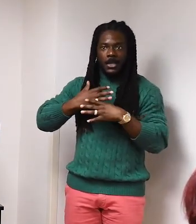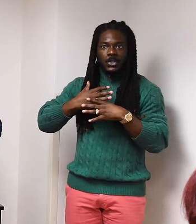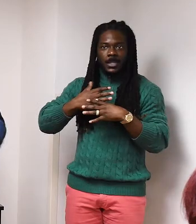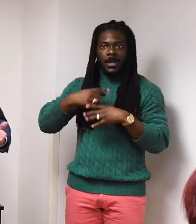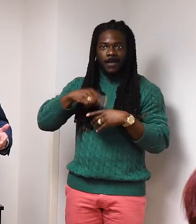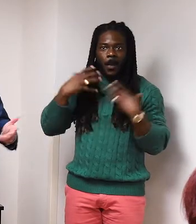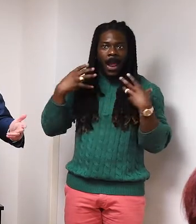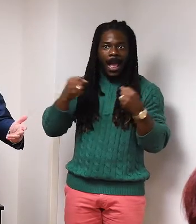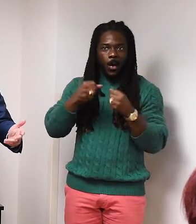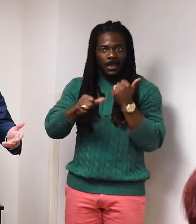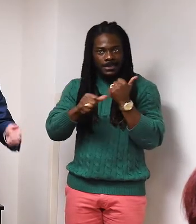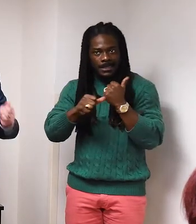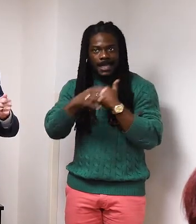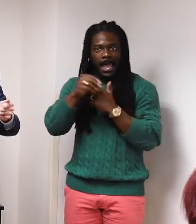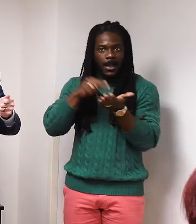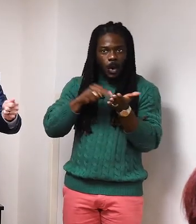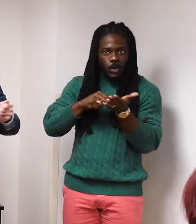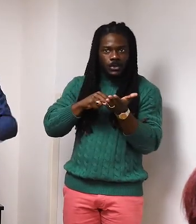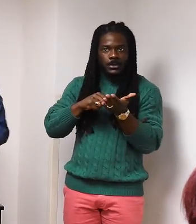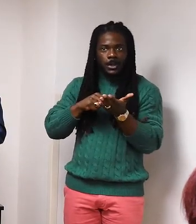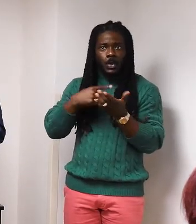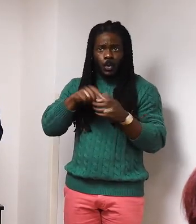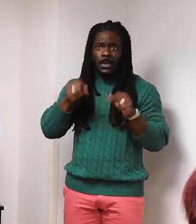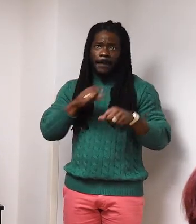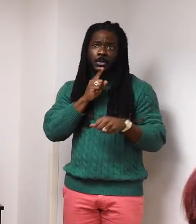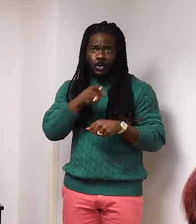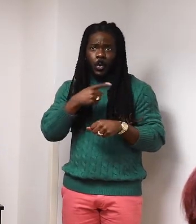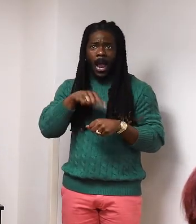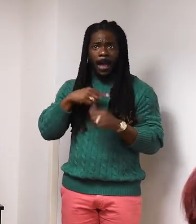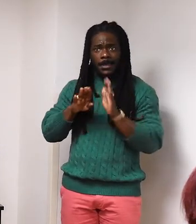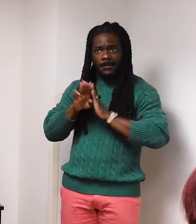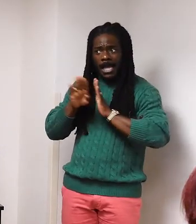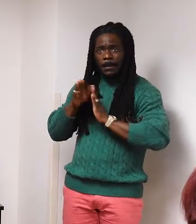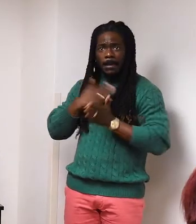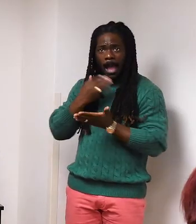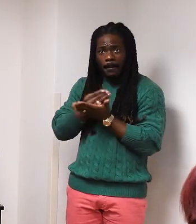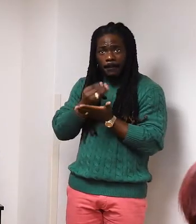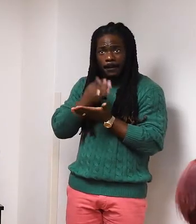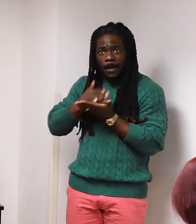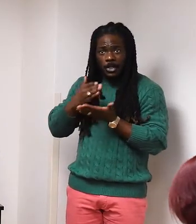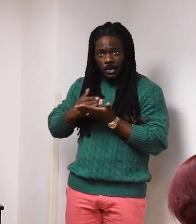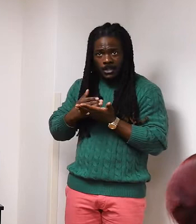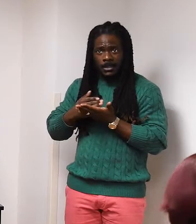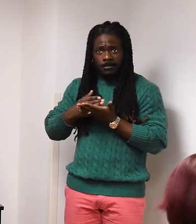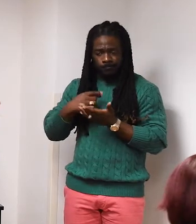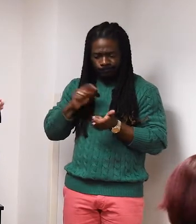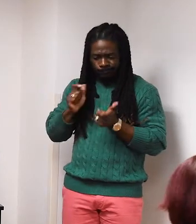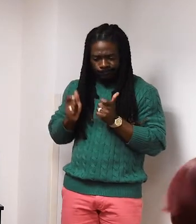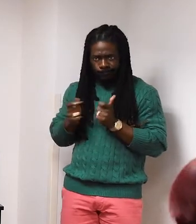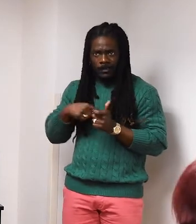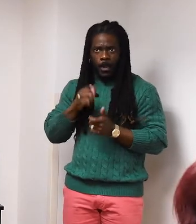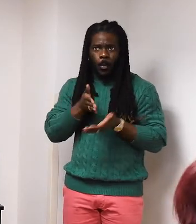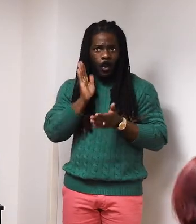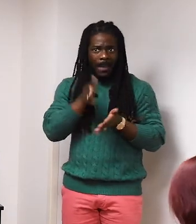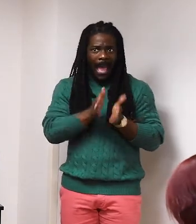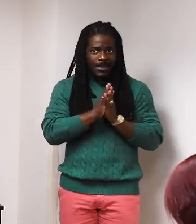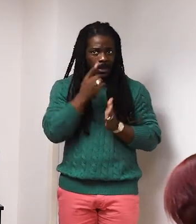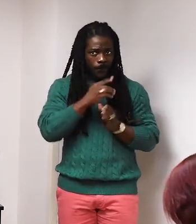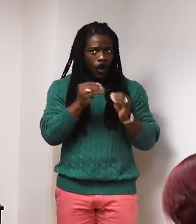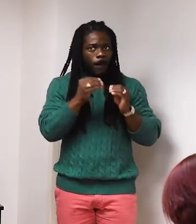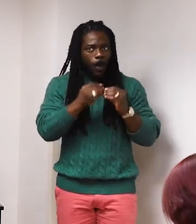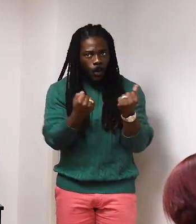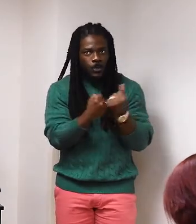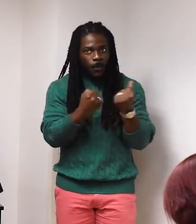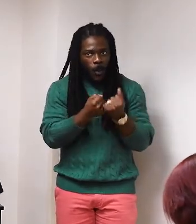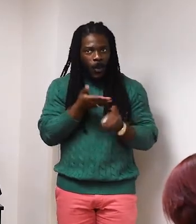with our health assistants and nurses, you can be sure that I'm developing my budget right now and that I will be asking for additional support this year